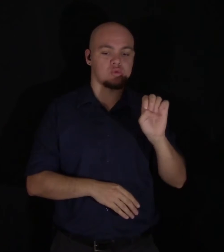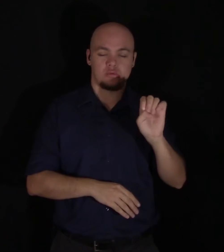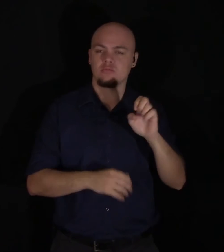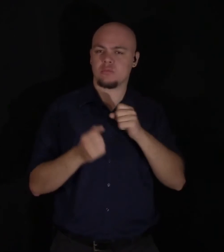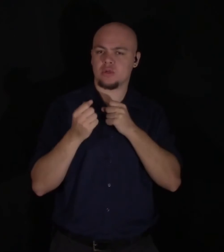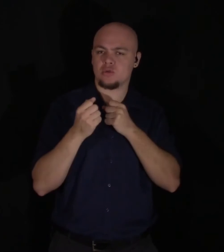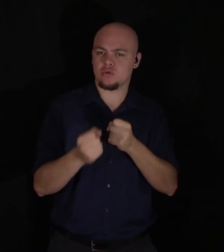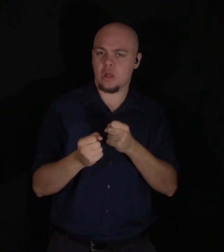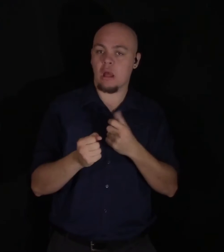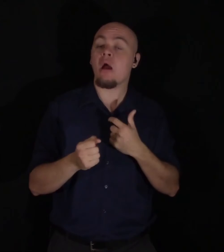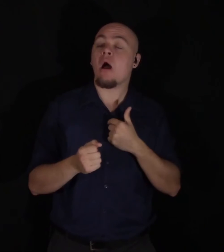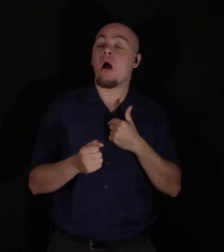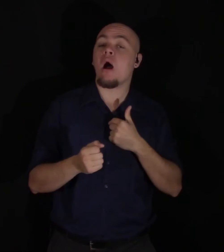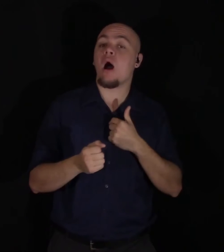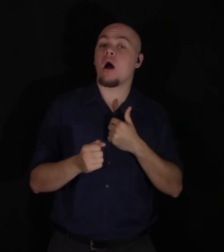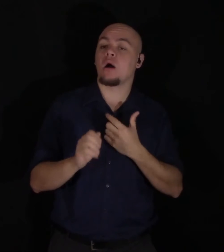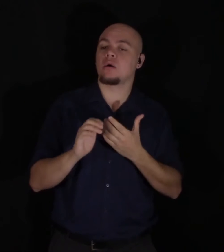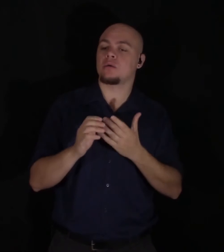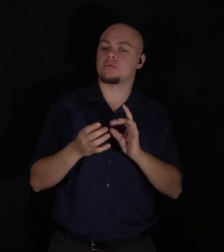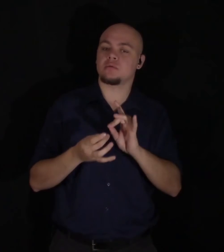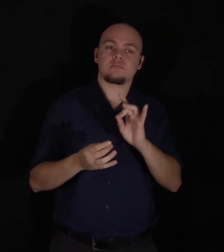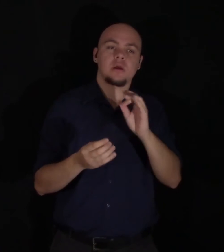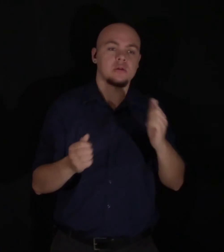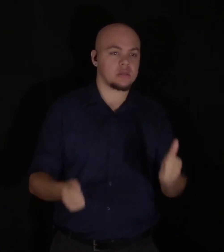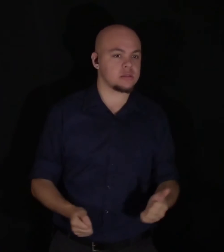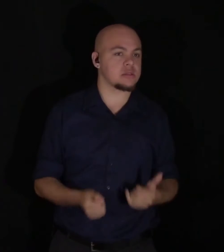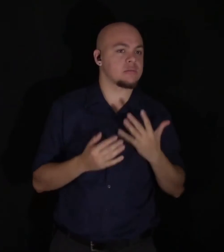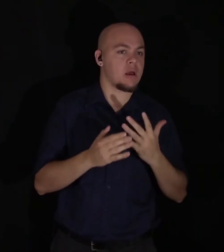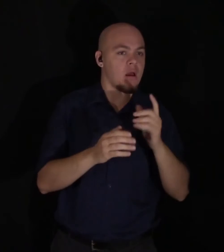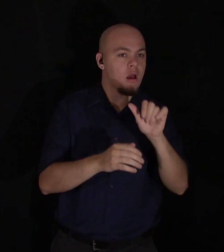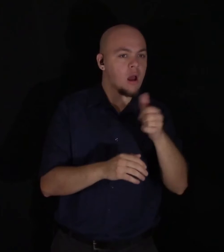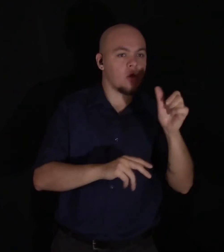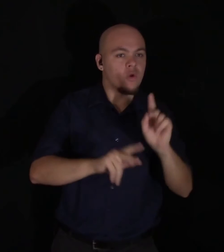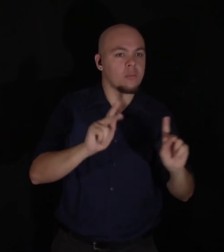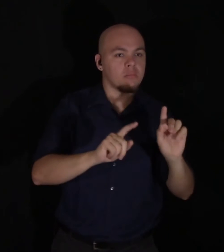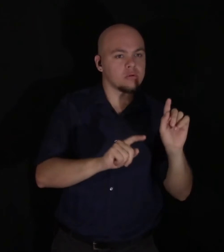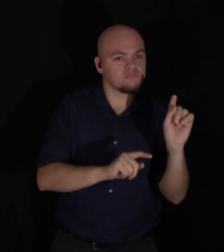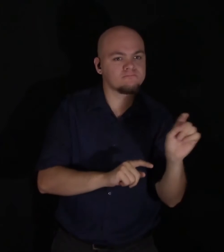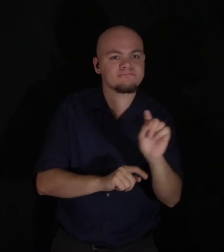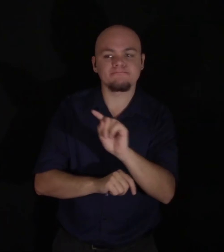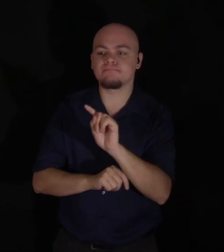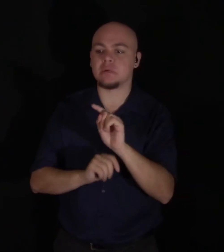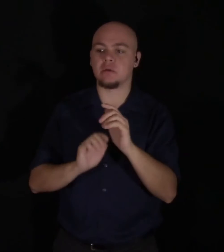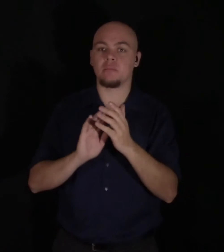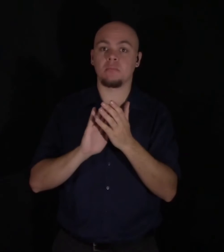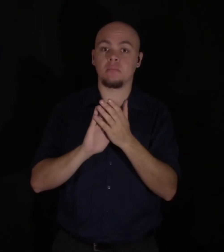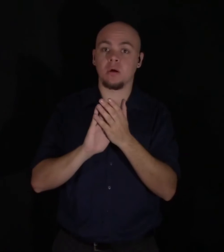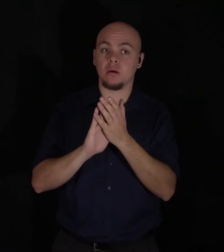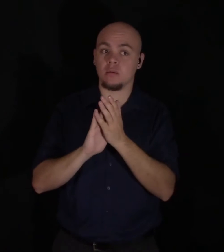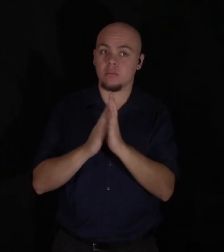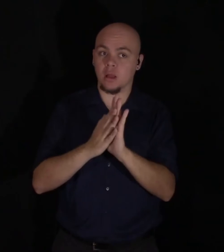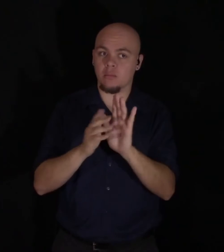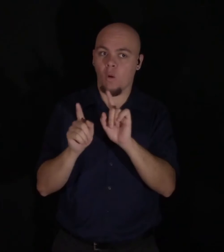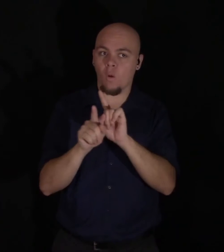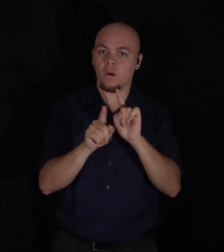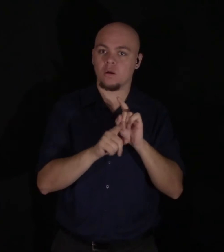to raise the spirits of others, but sometimes to sustain my own when theirs are